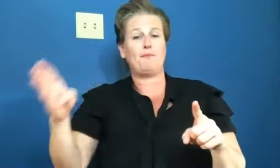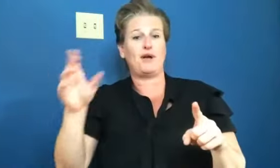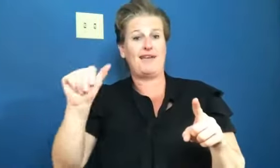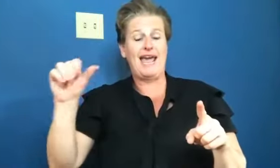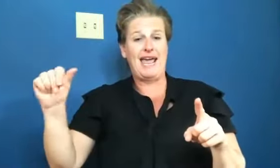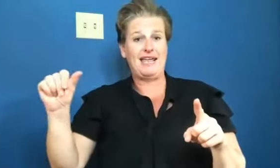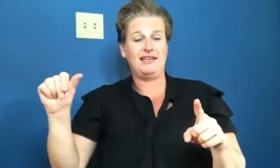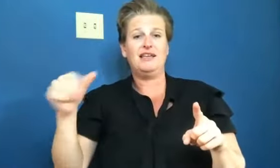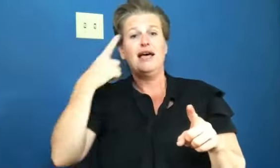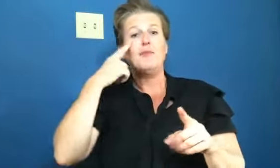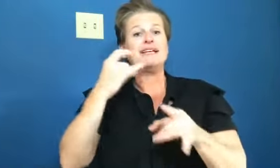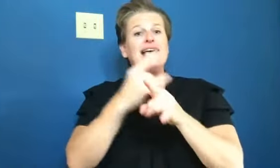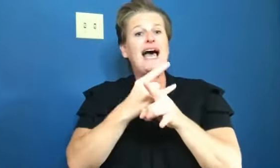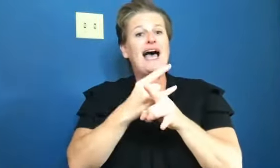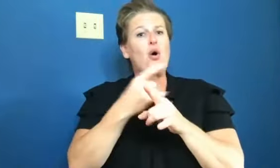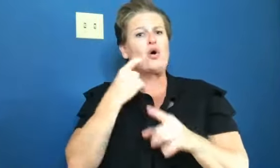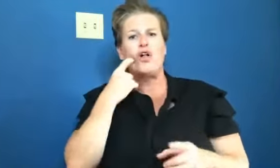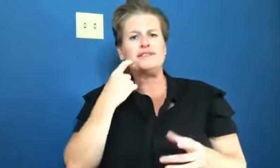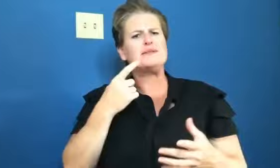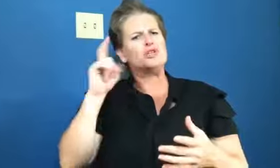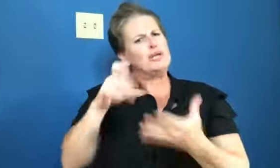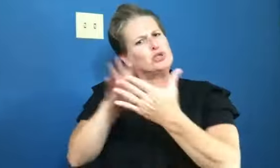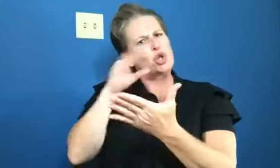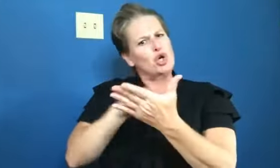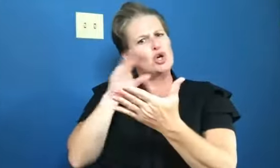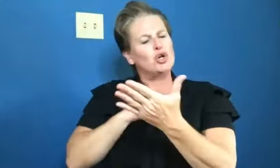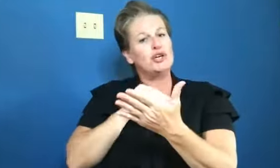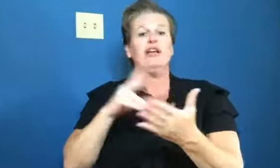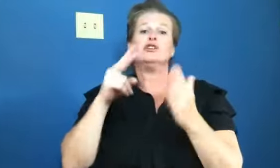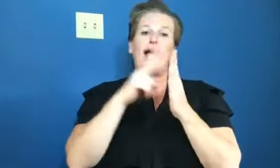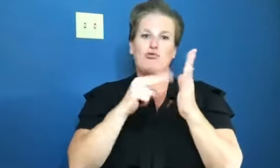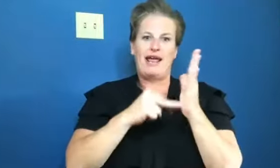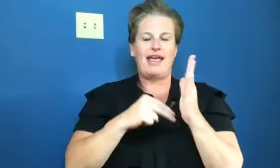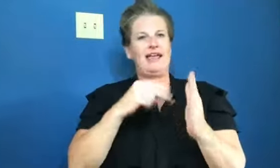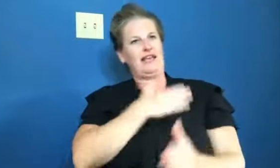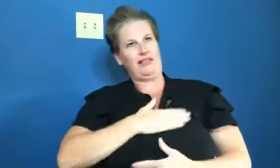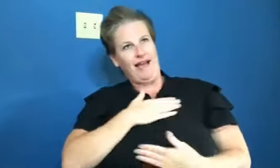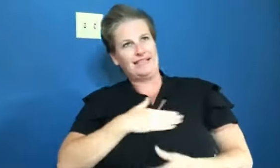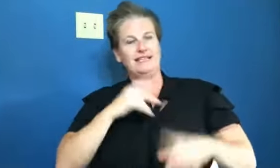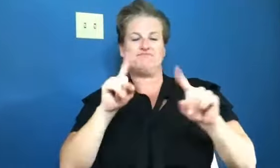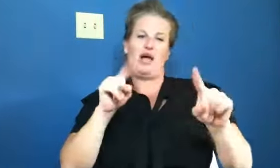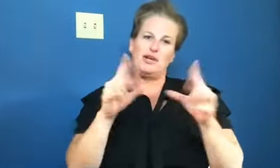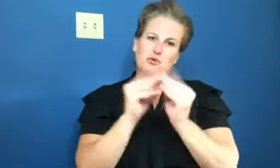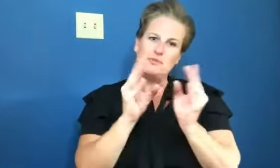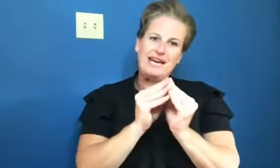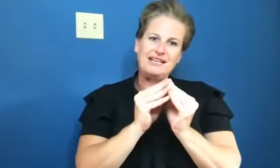to learn about the disease. So I read the book, I liked it, I went to meetings, I didn't get a sponsor, and I didn't work the steps. Why?